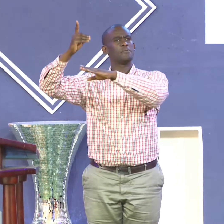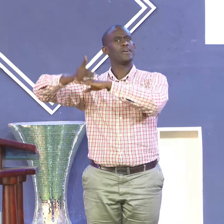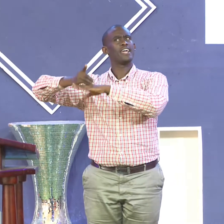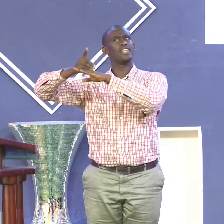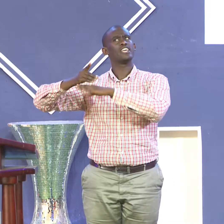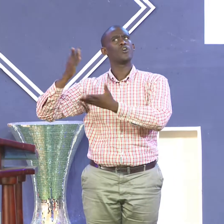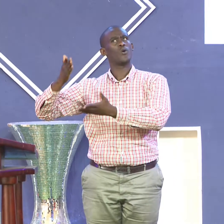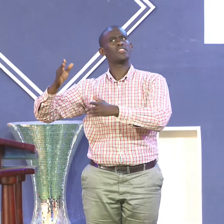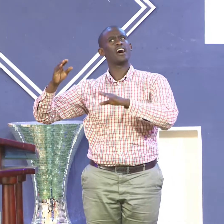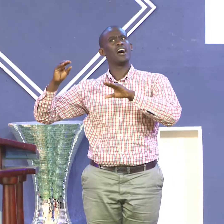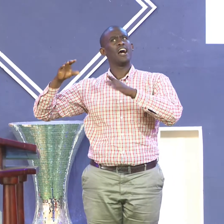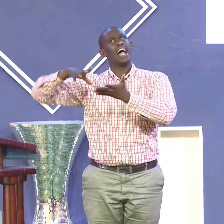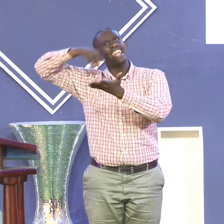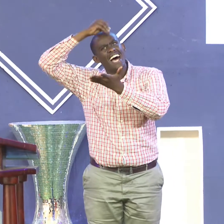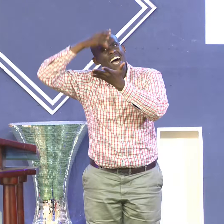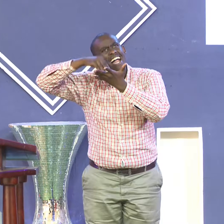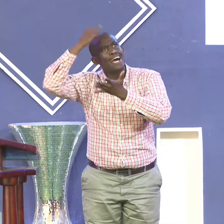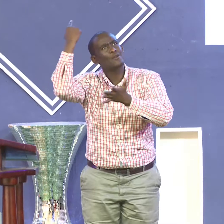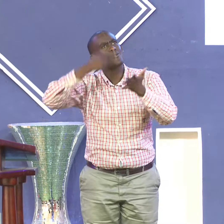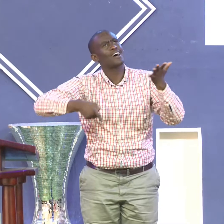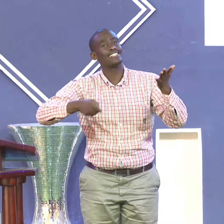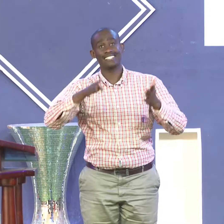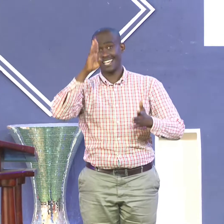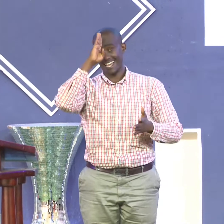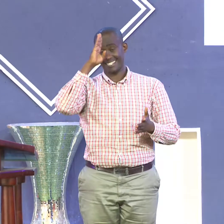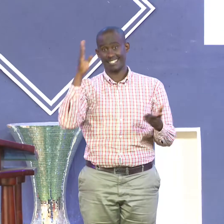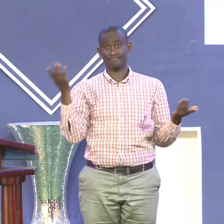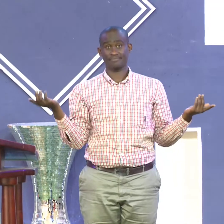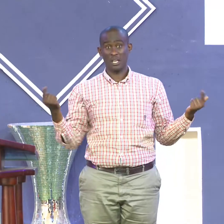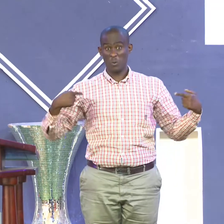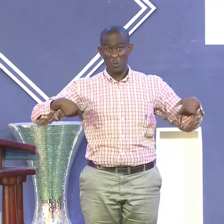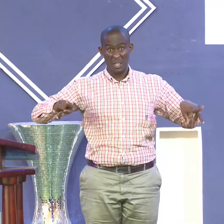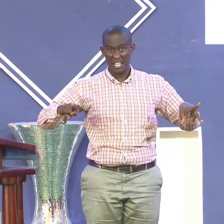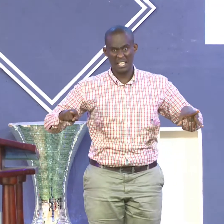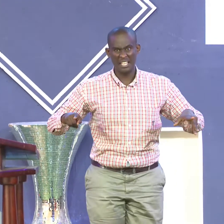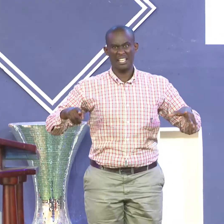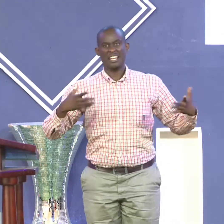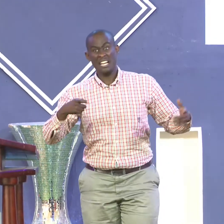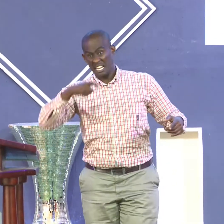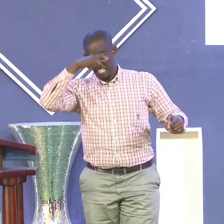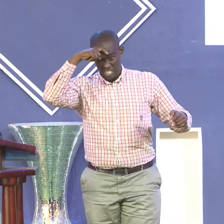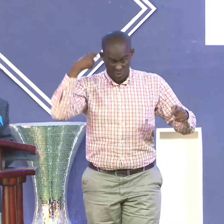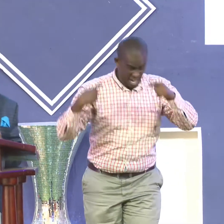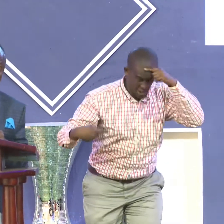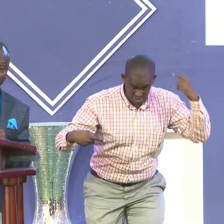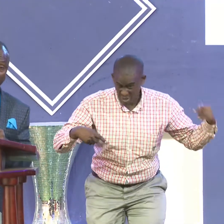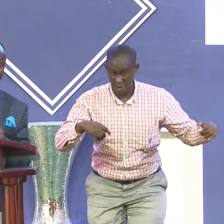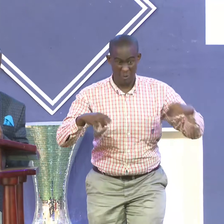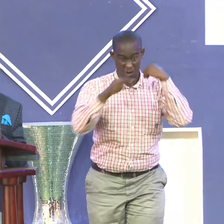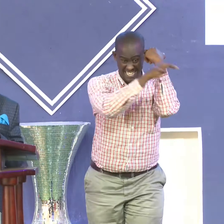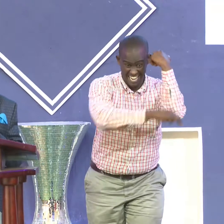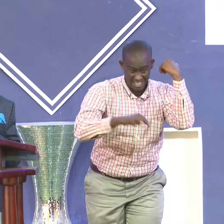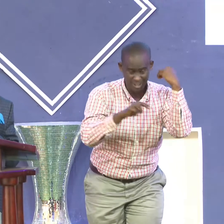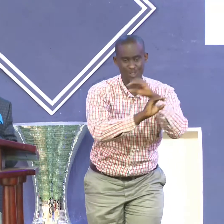Sunday. According to what we learnt on Sunday. Olwalero ffe tetoba na mawanga. Today we do not struggle with nations. Tutoba